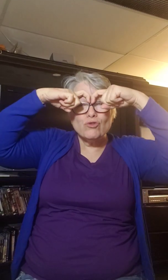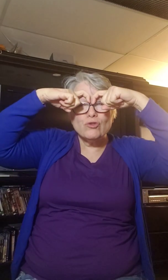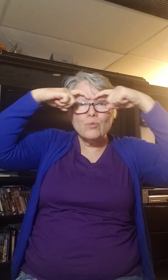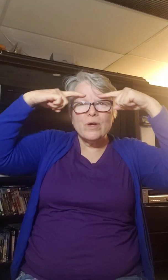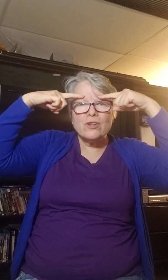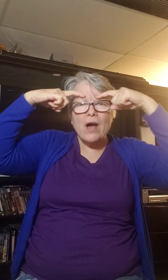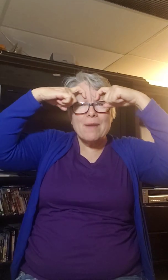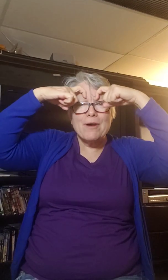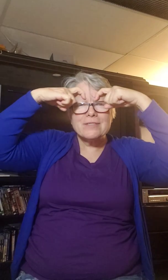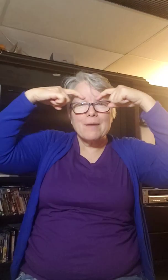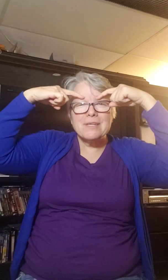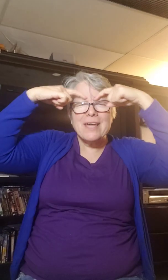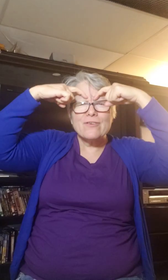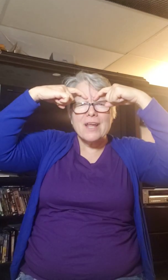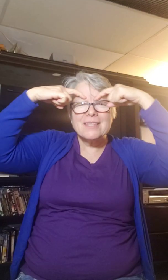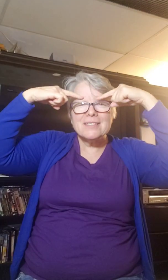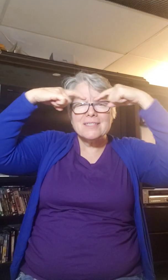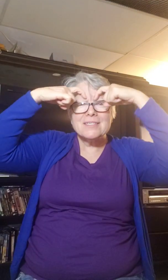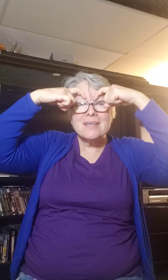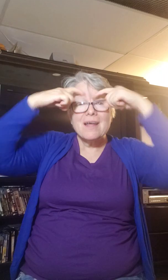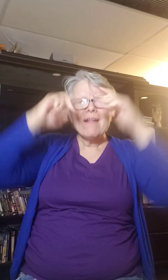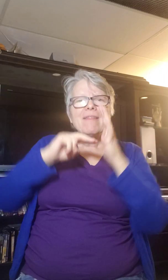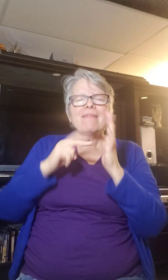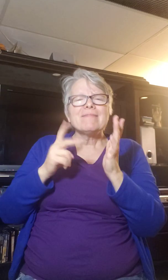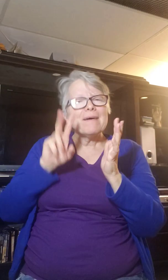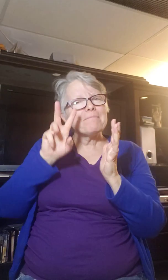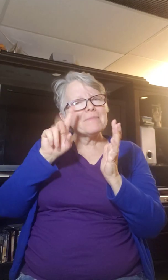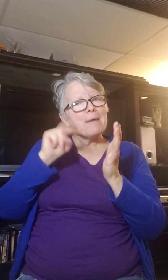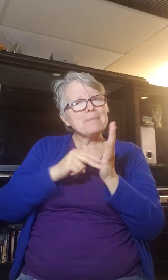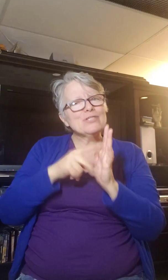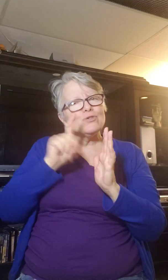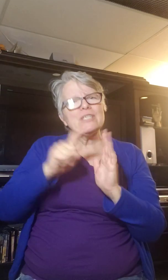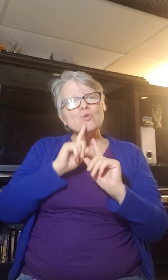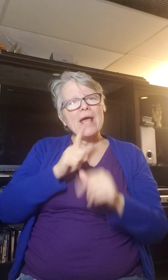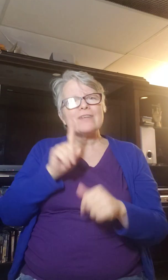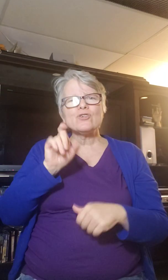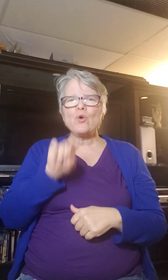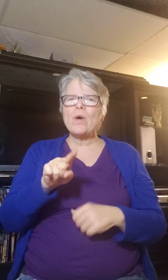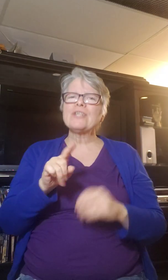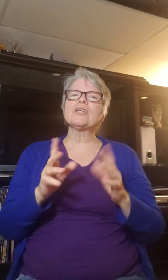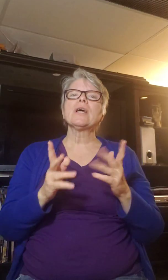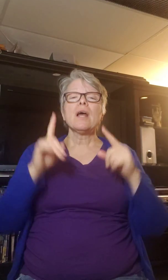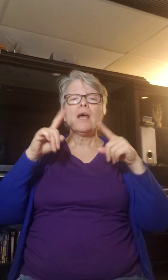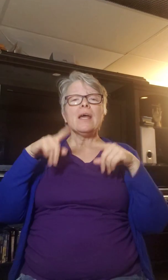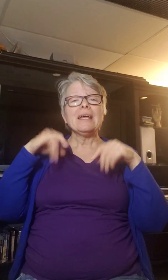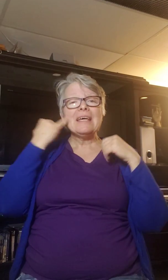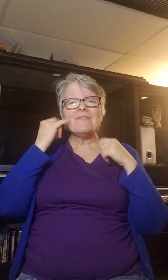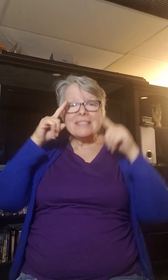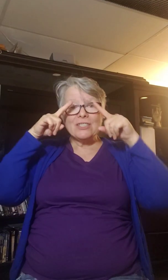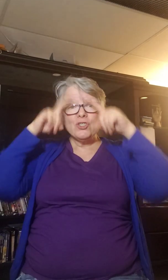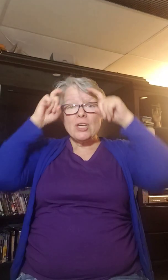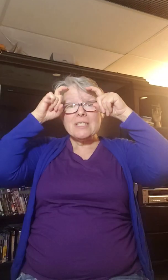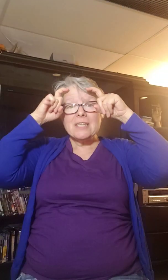Well, when your eyebrows come together like this, that means you need to answer a question. If it's just this,